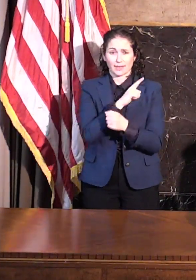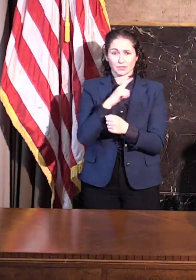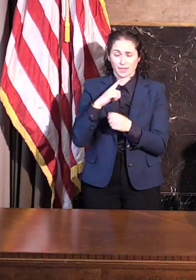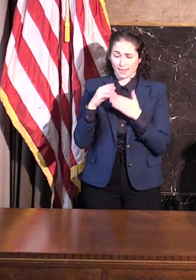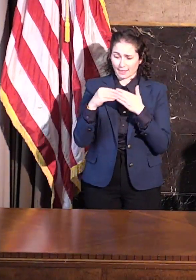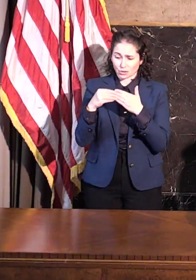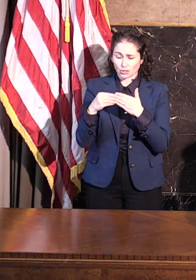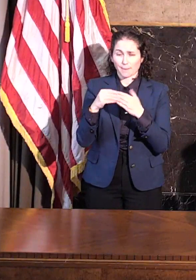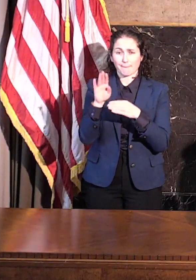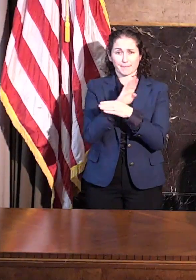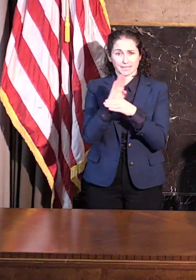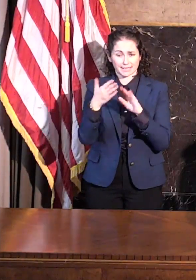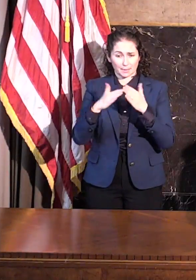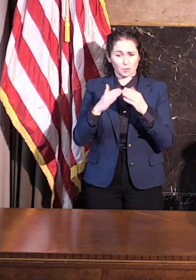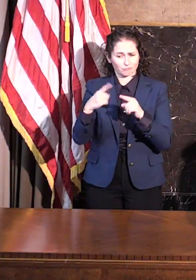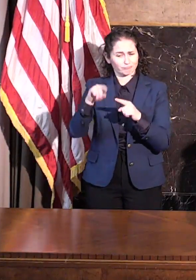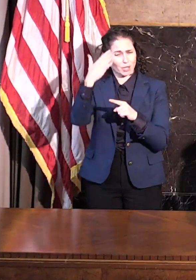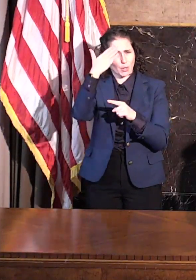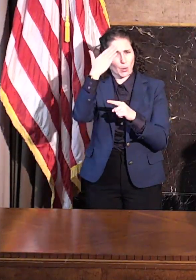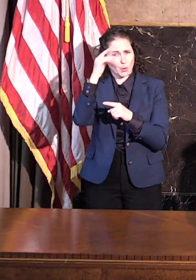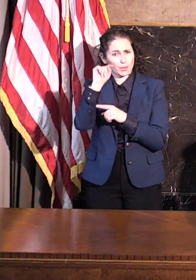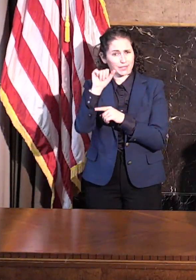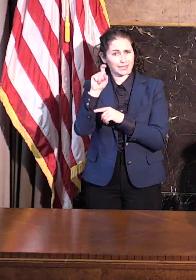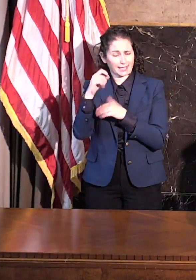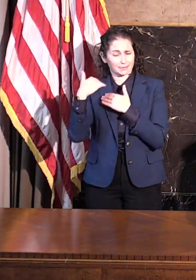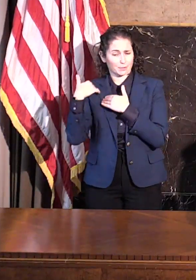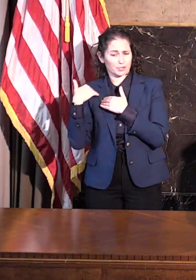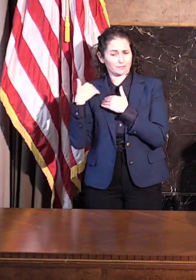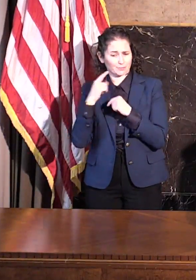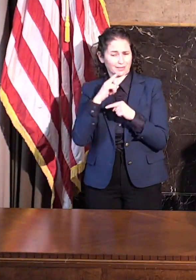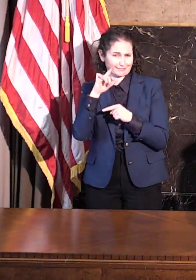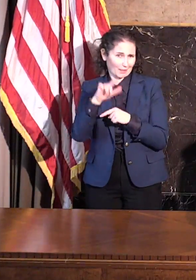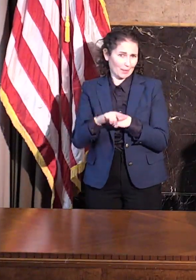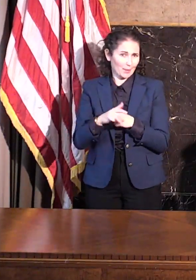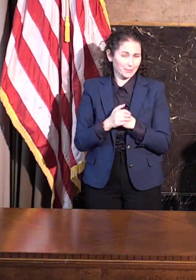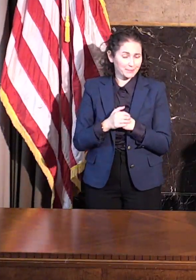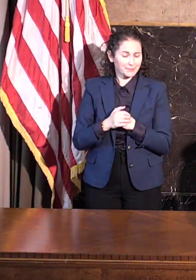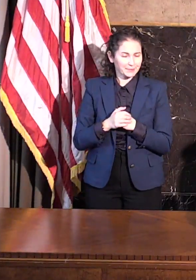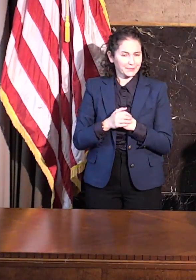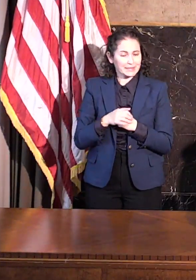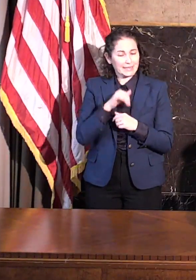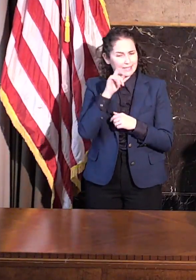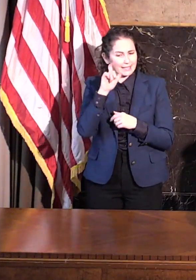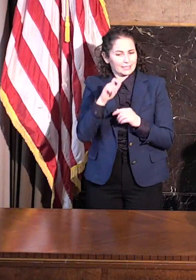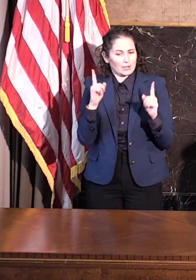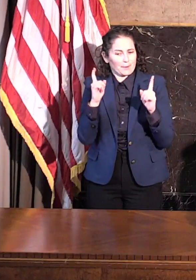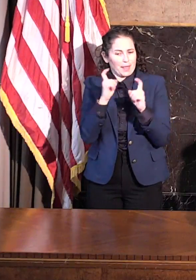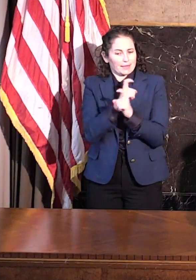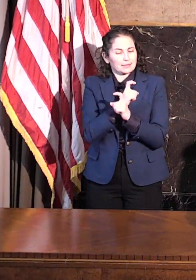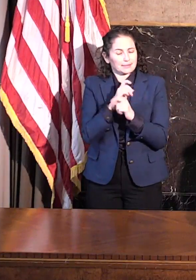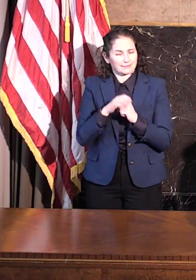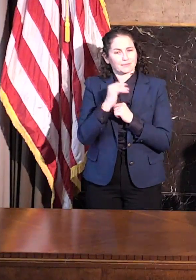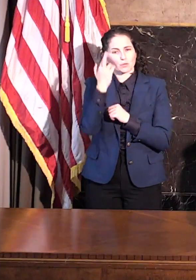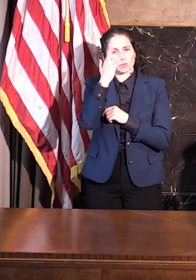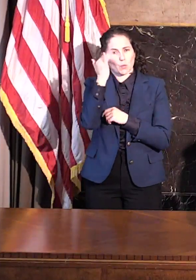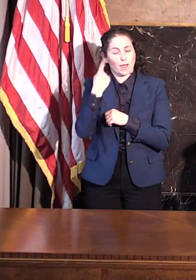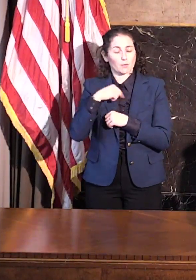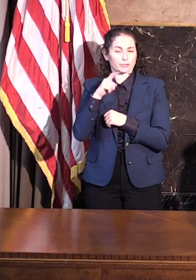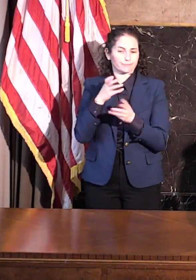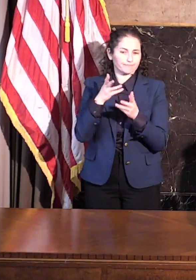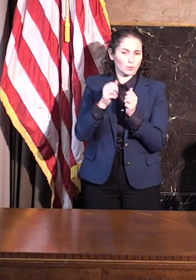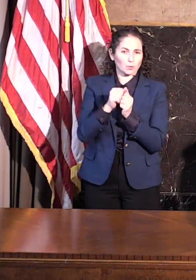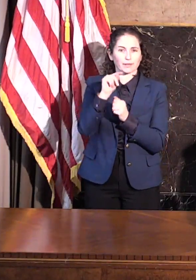passed, and quite frankly, we have been exploring revenue-neutral tax reform in this fiscal session for a long time. So